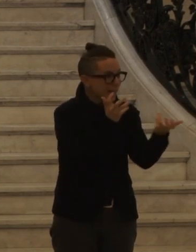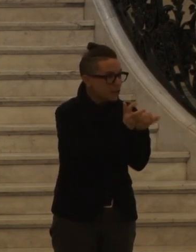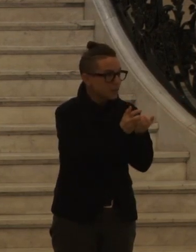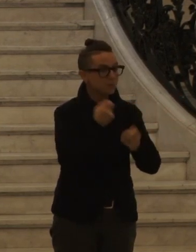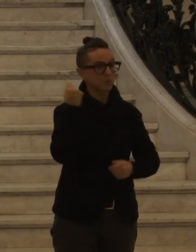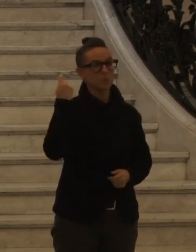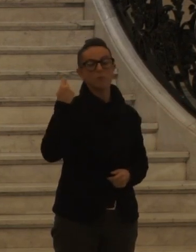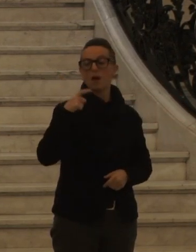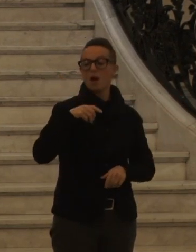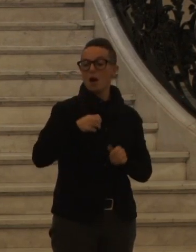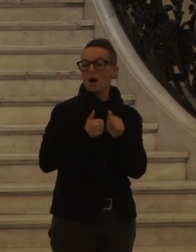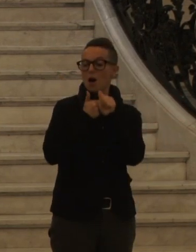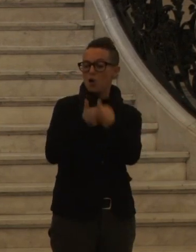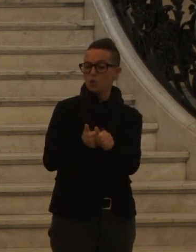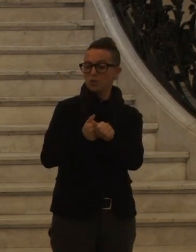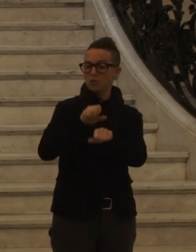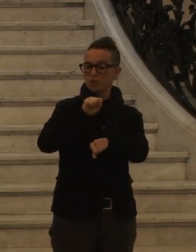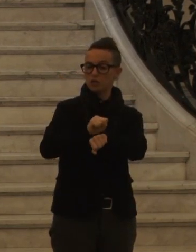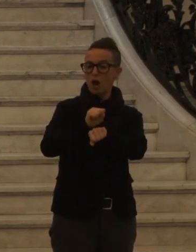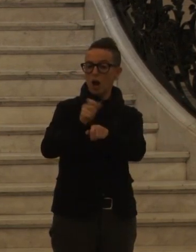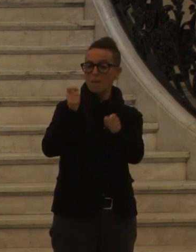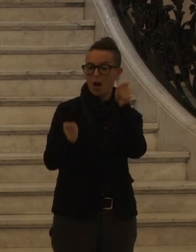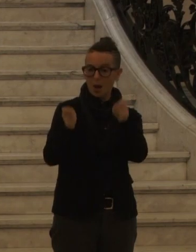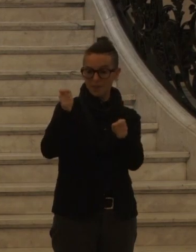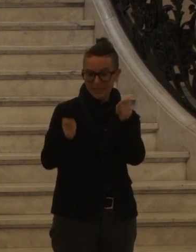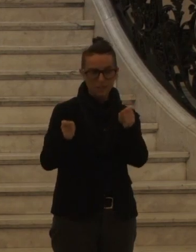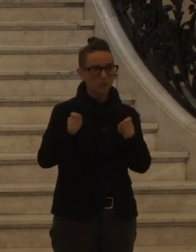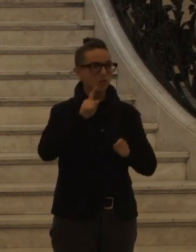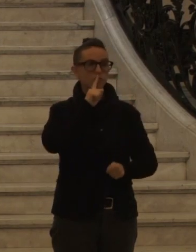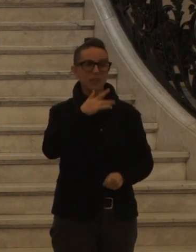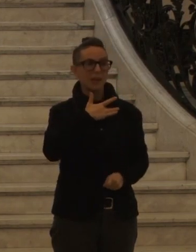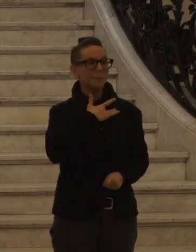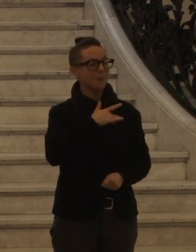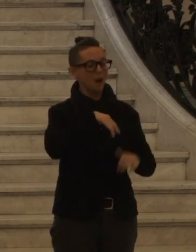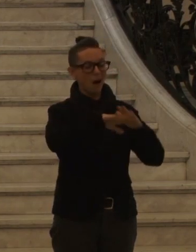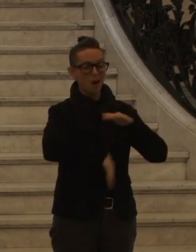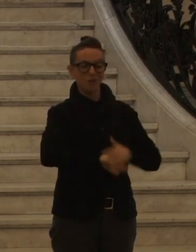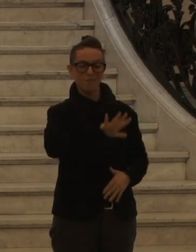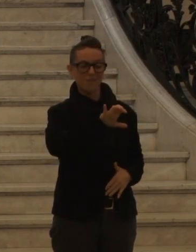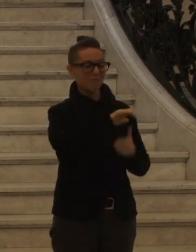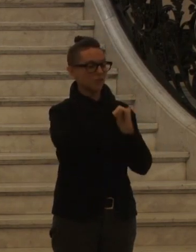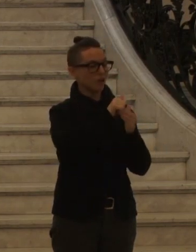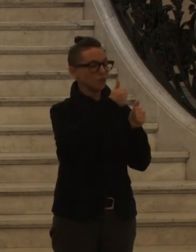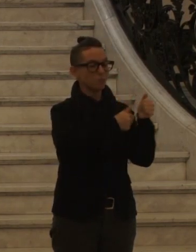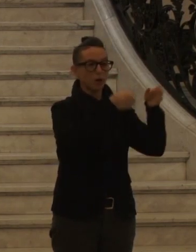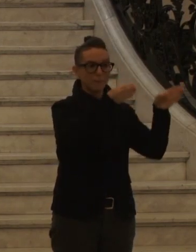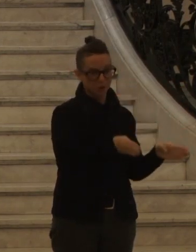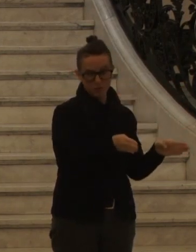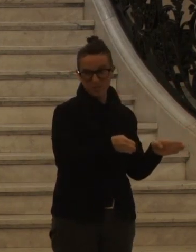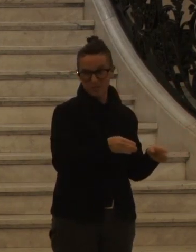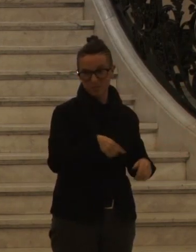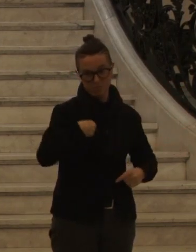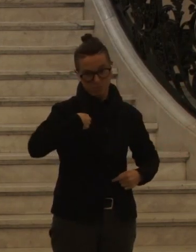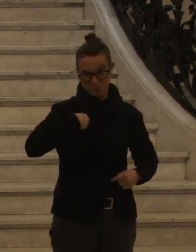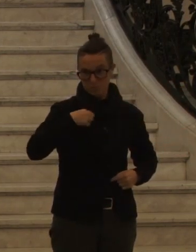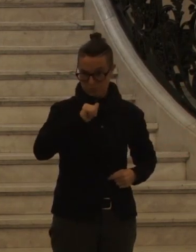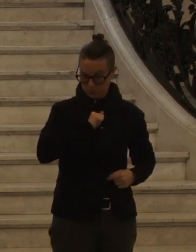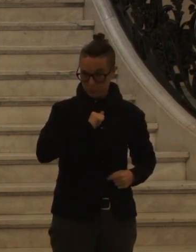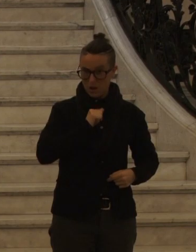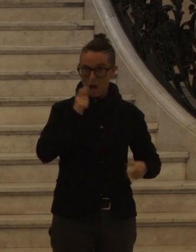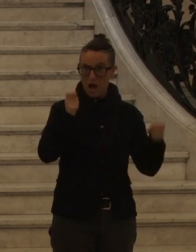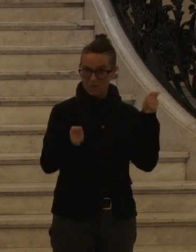to the Job Accommodation Network, accommodations are less than $500 per person. And I will tell you, as one who has